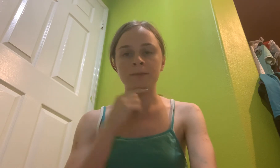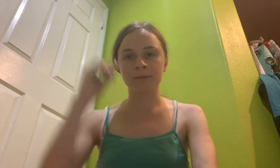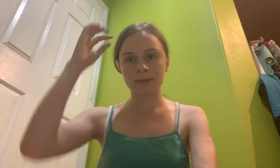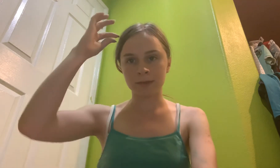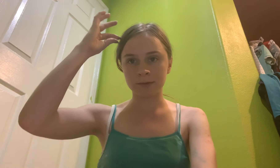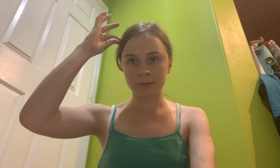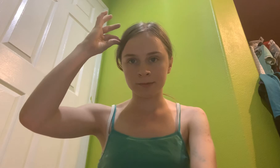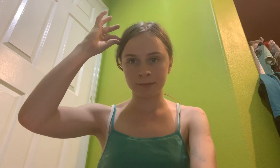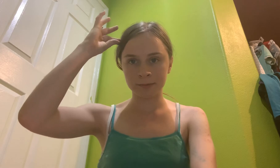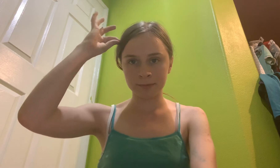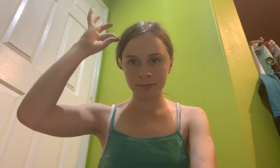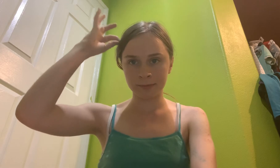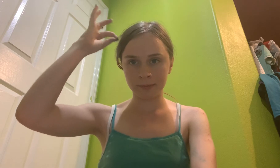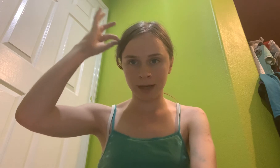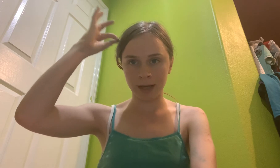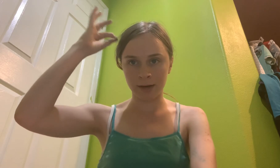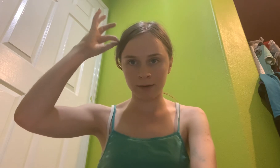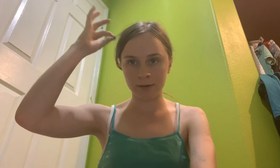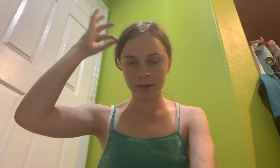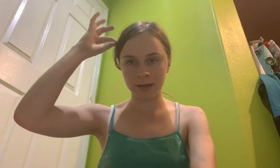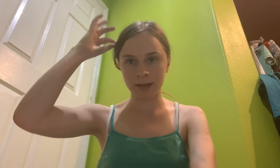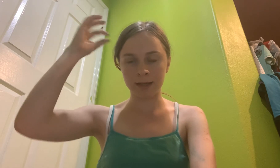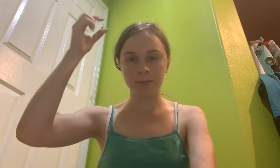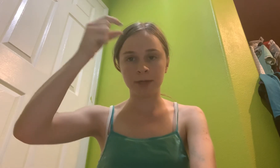So hair and then buzzed.